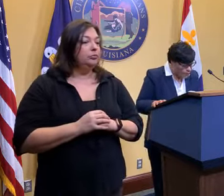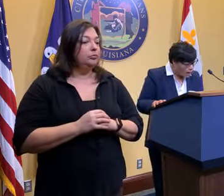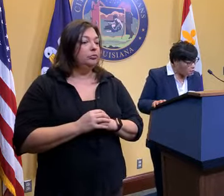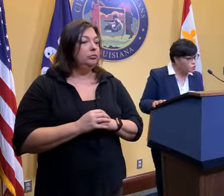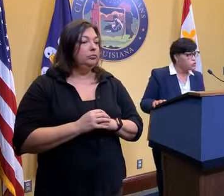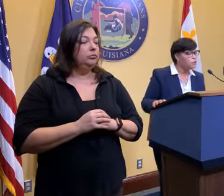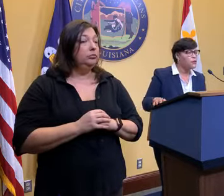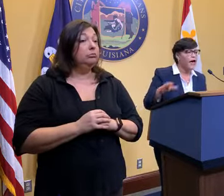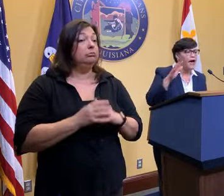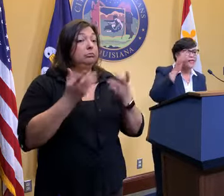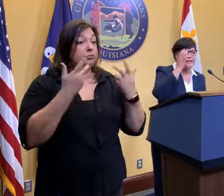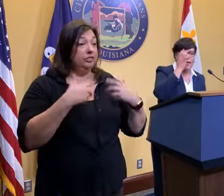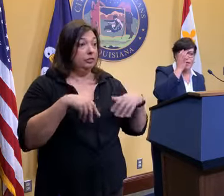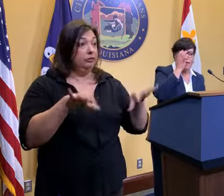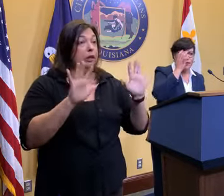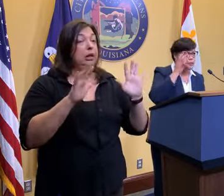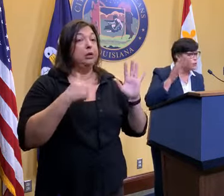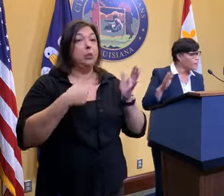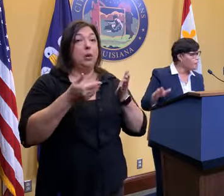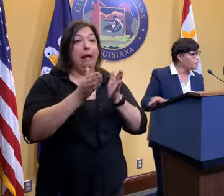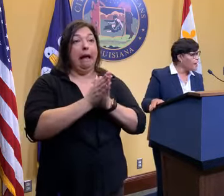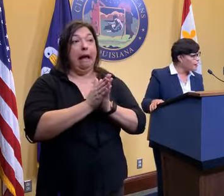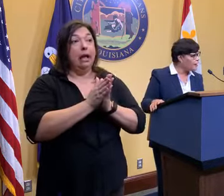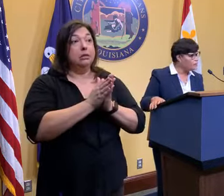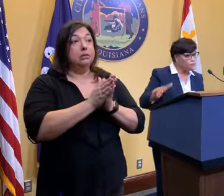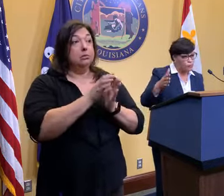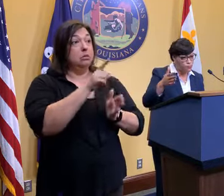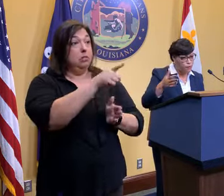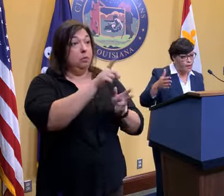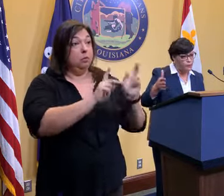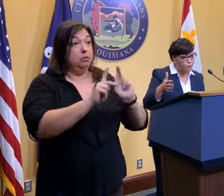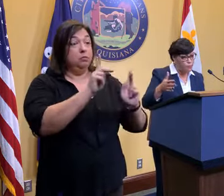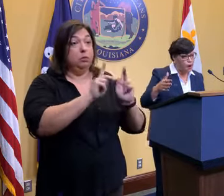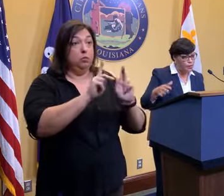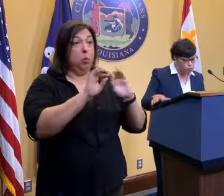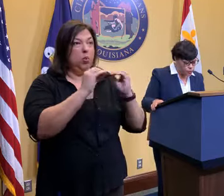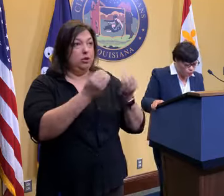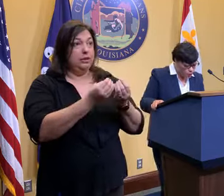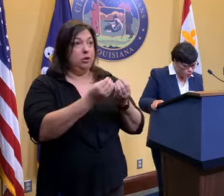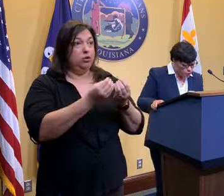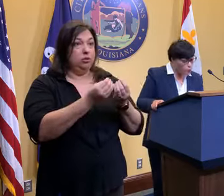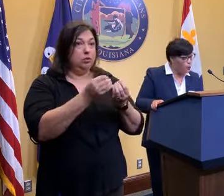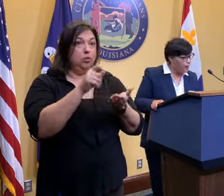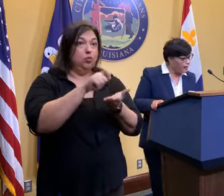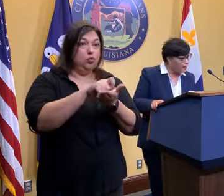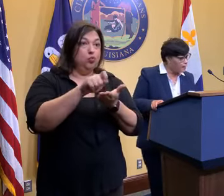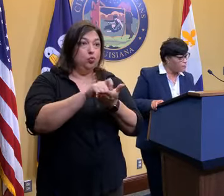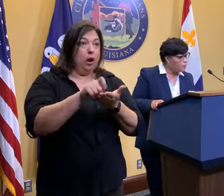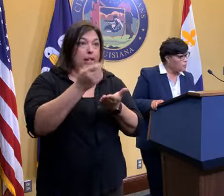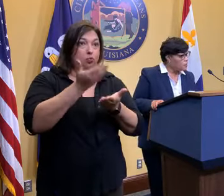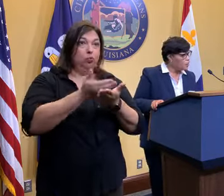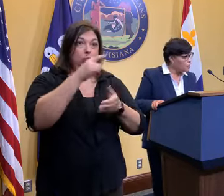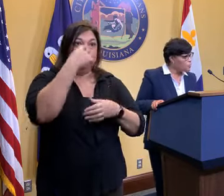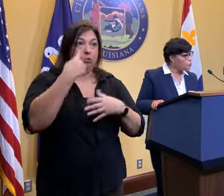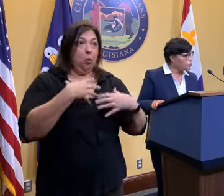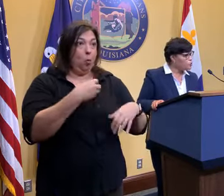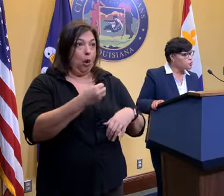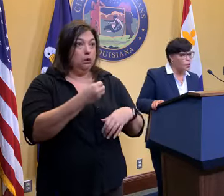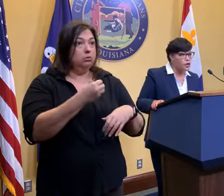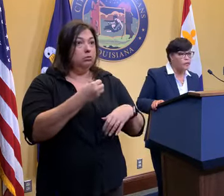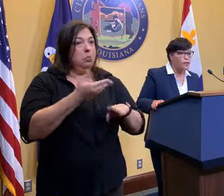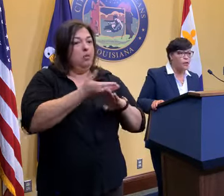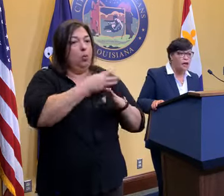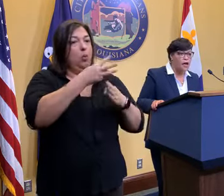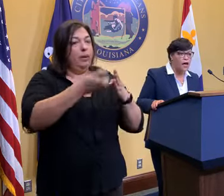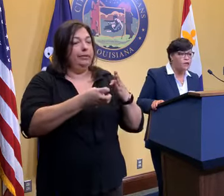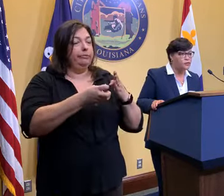After such, we asked that it be put in writing, right, prior to the weekend. Long story